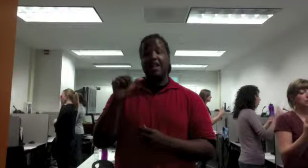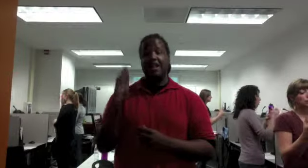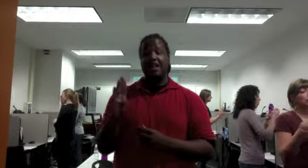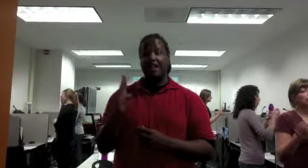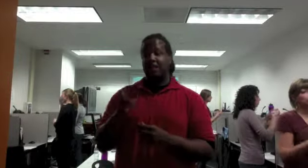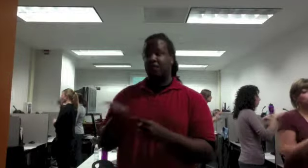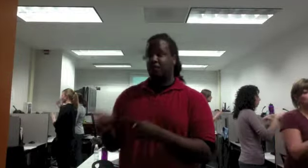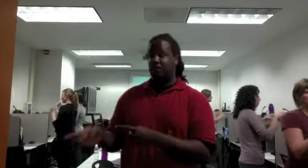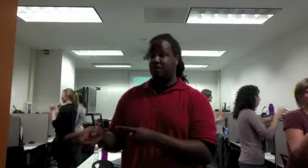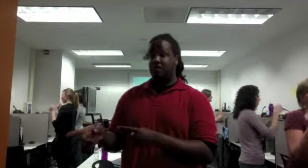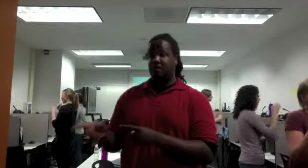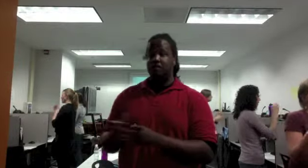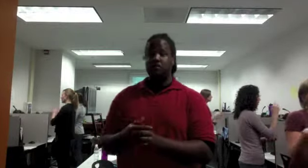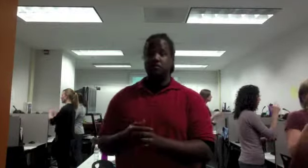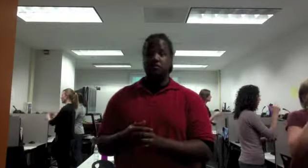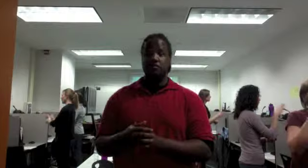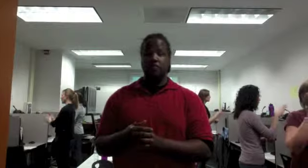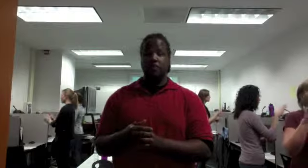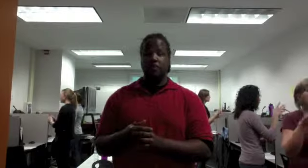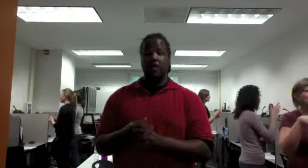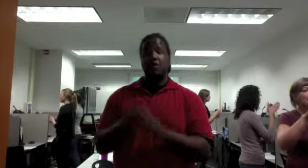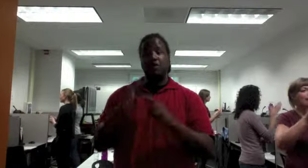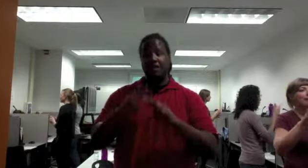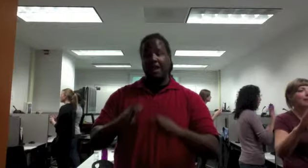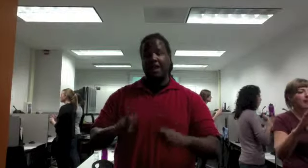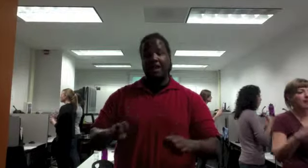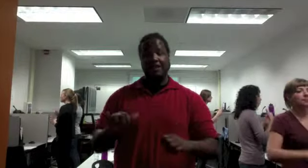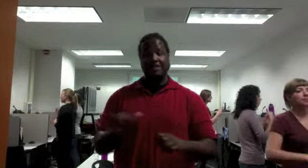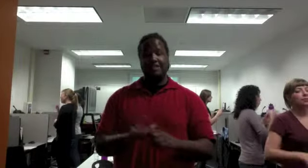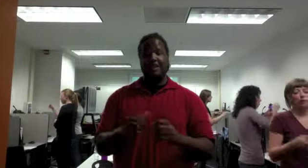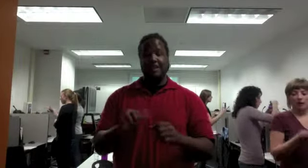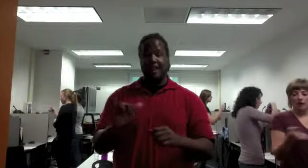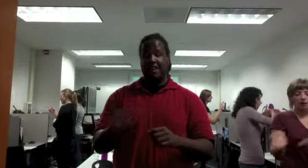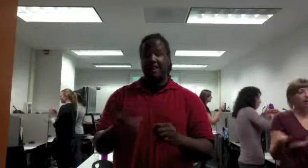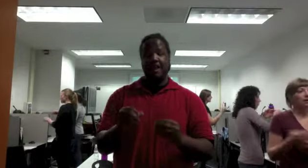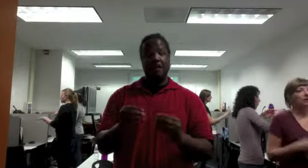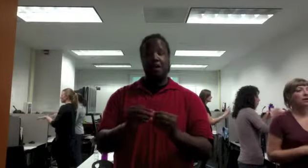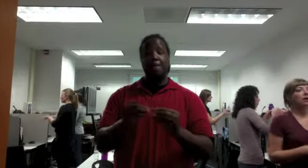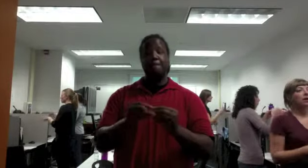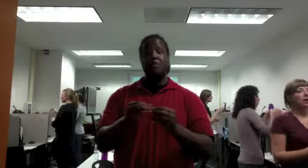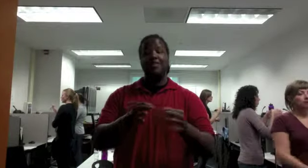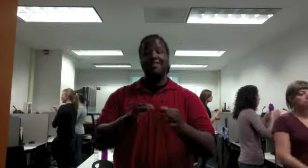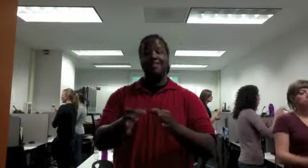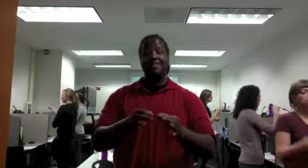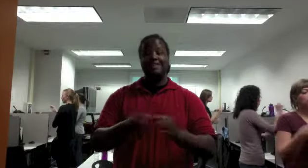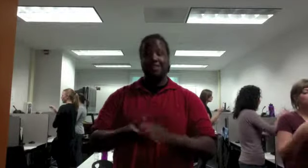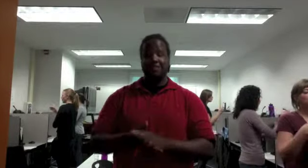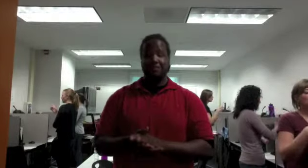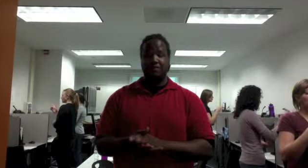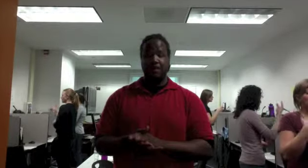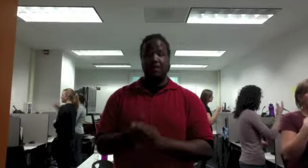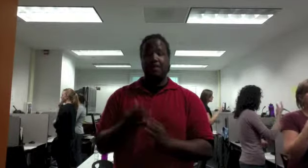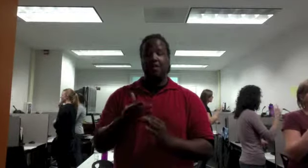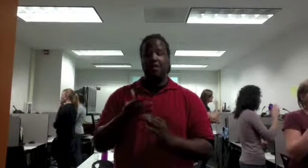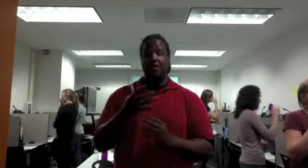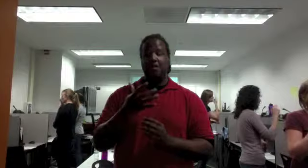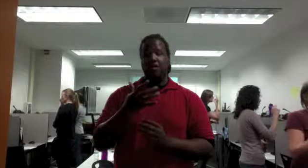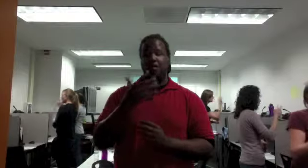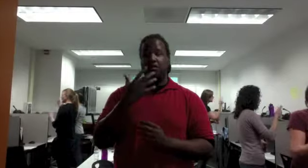here that's going to look at that in a little bit more detail and give you a better chance to understand that it's a cooling process.